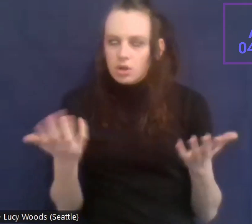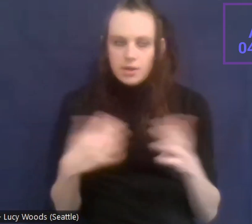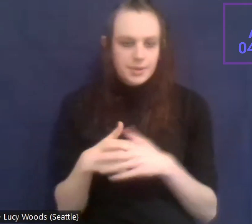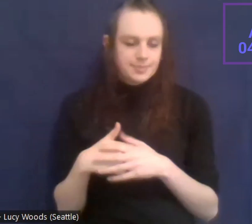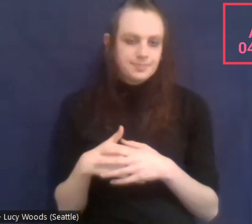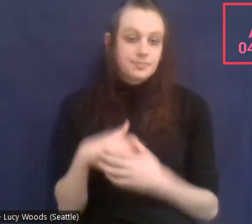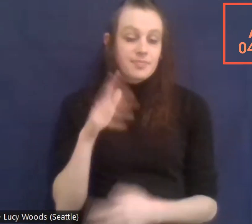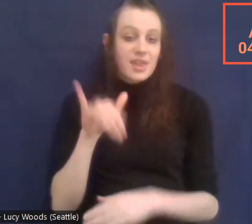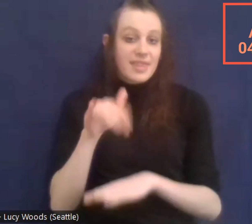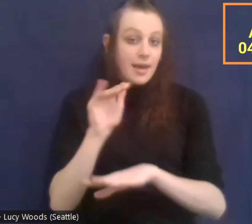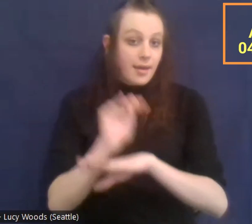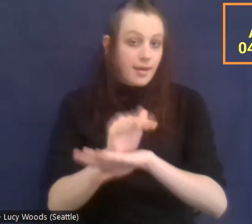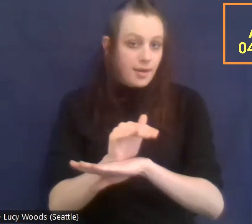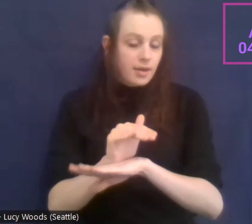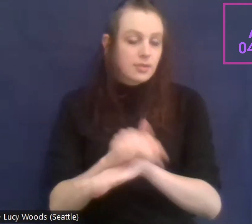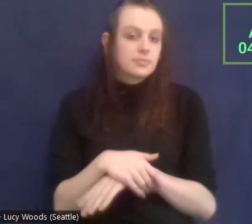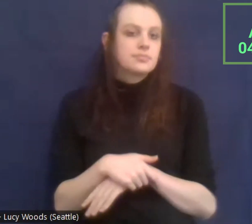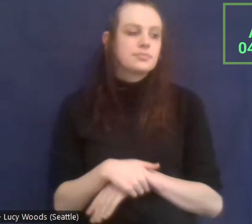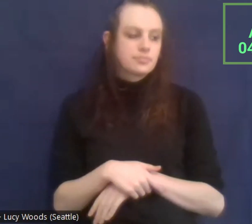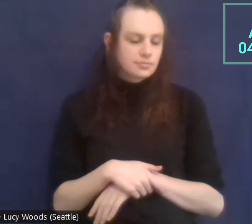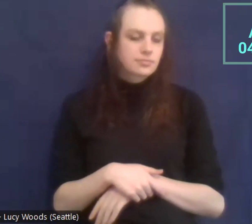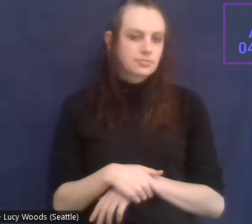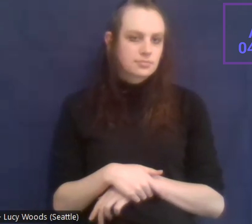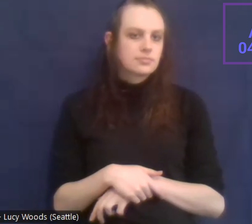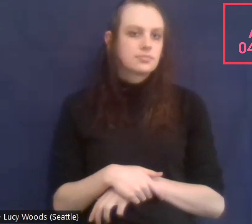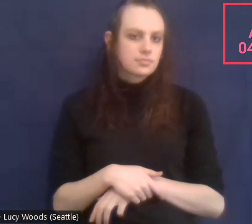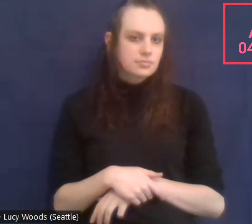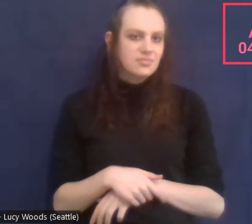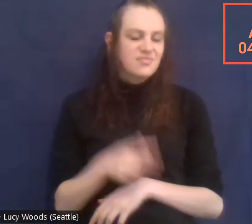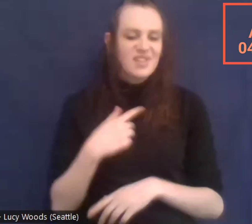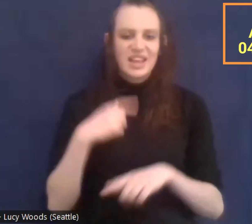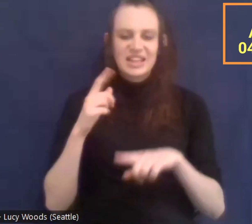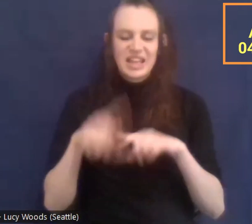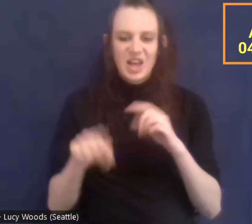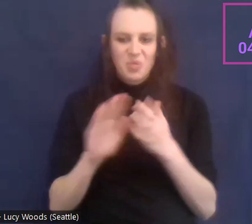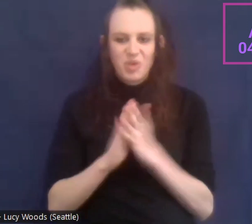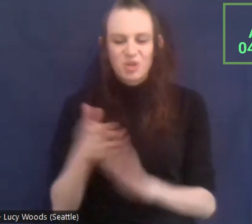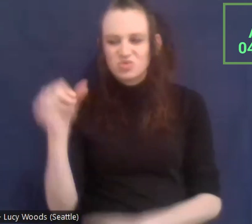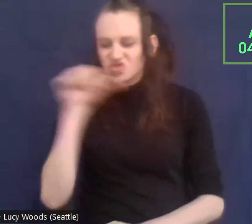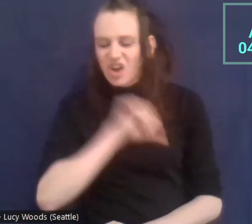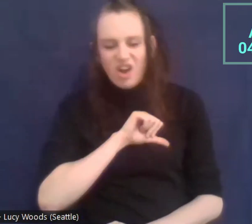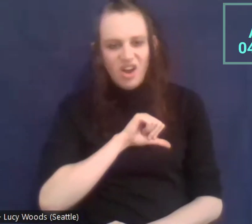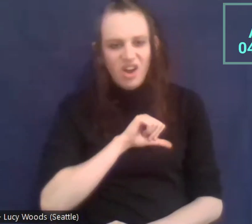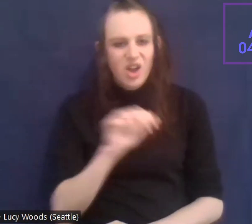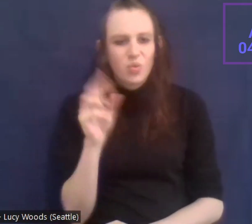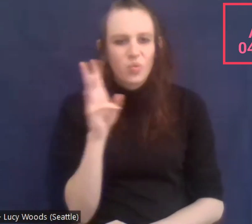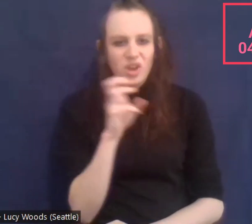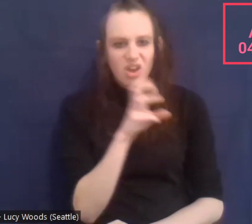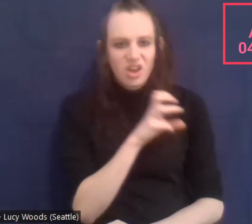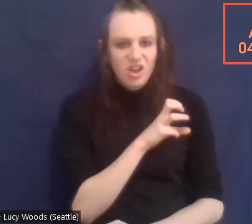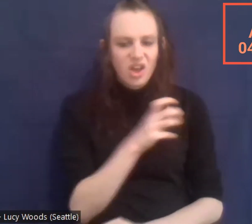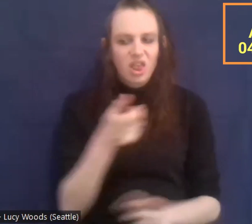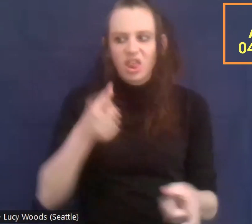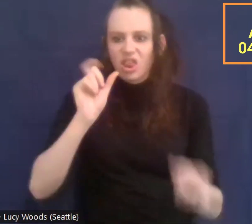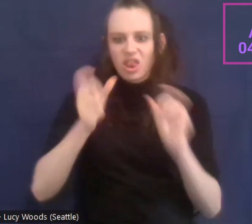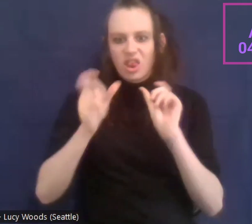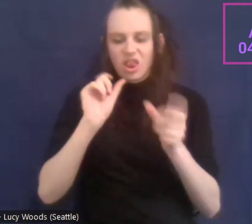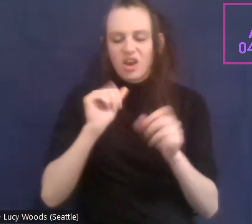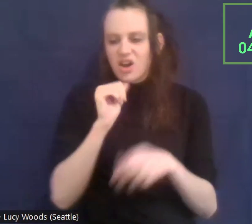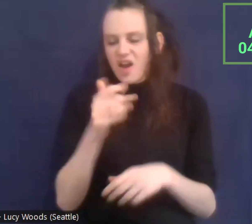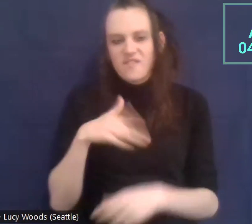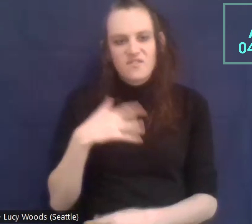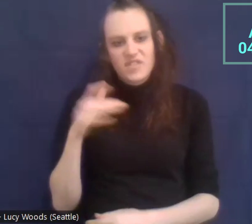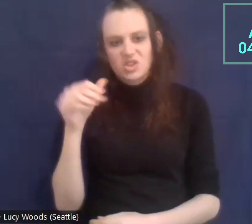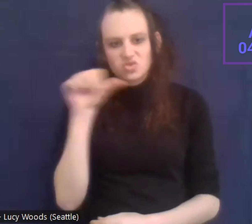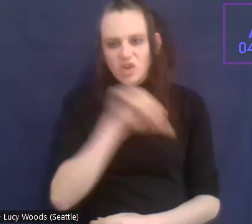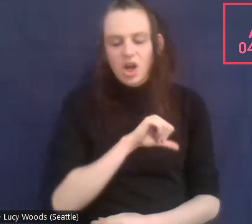that night, I couldn't get drunk. It was weird. Um, so the next night I went